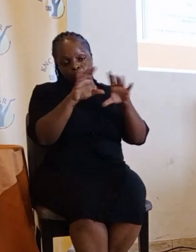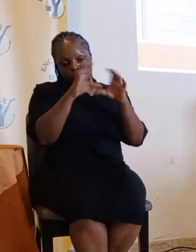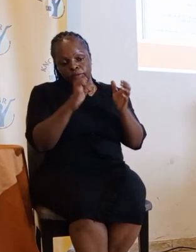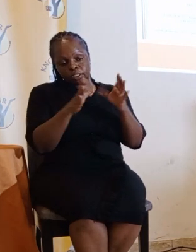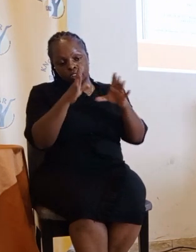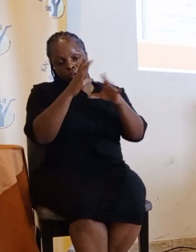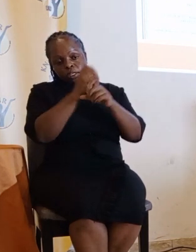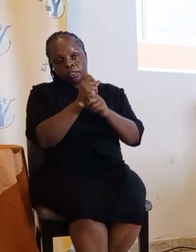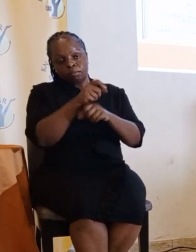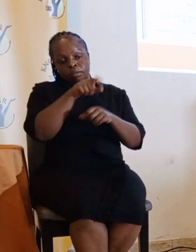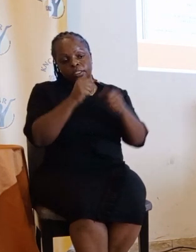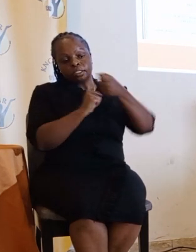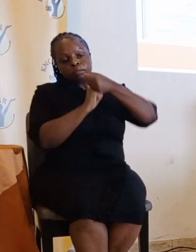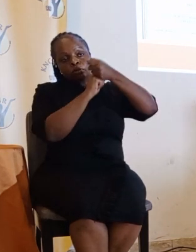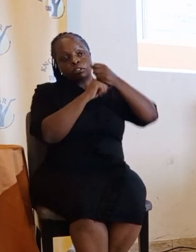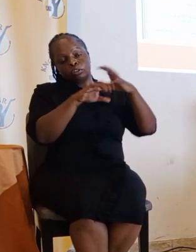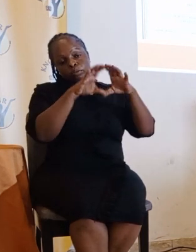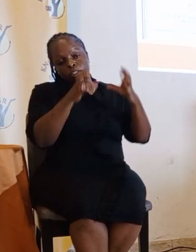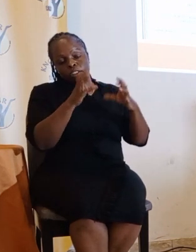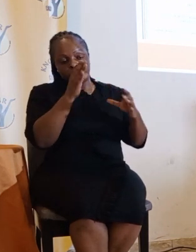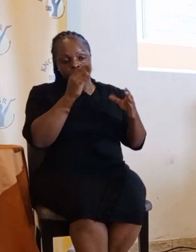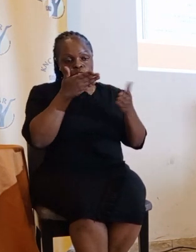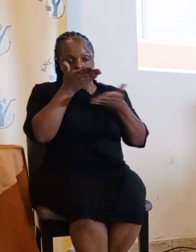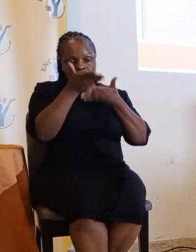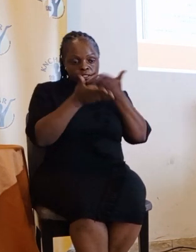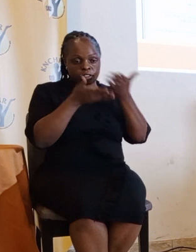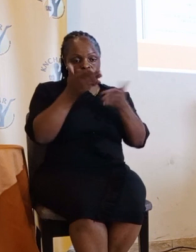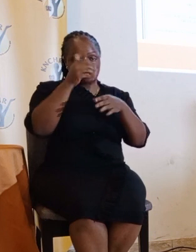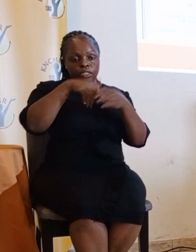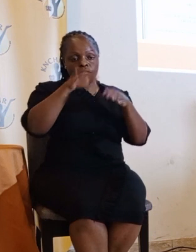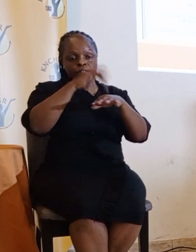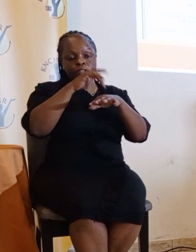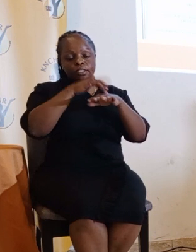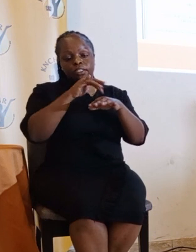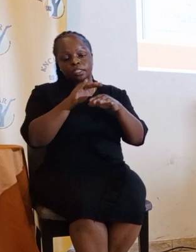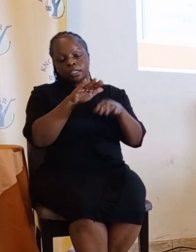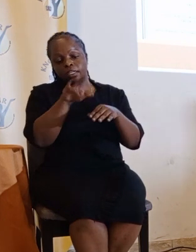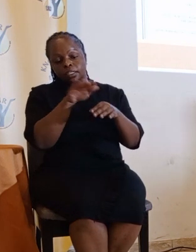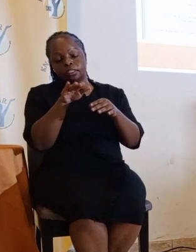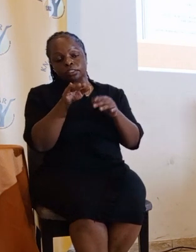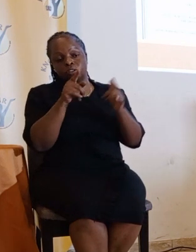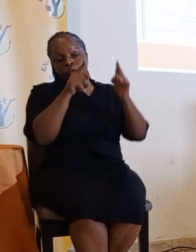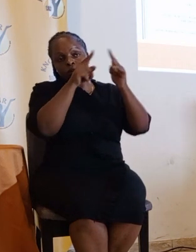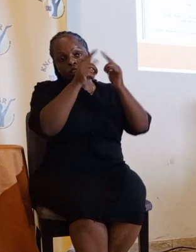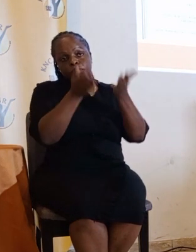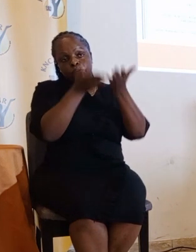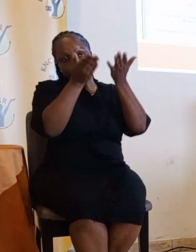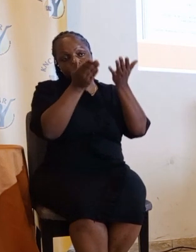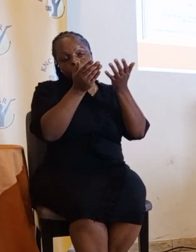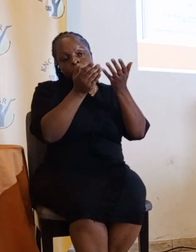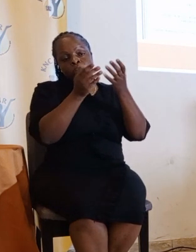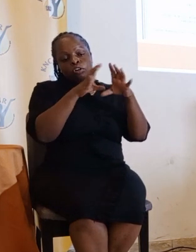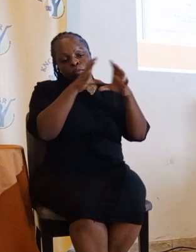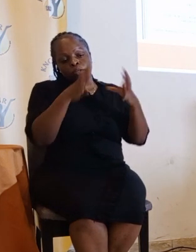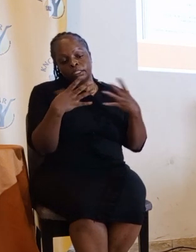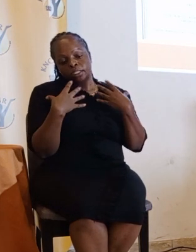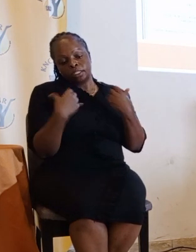organizations to support community conversations in the affected areas geared towards promoting community